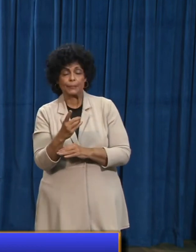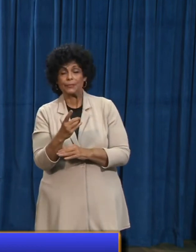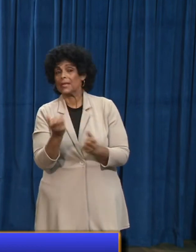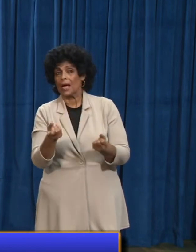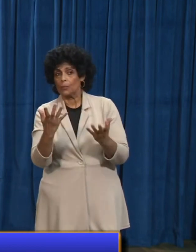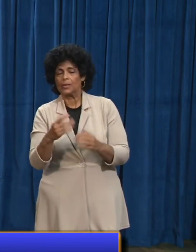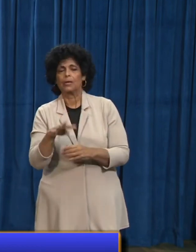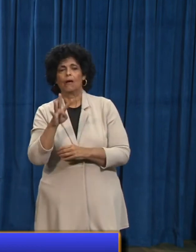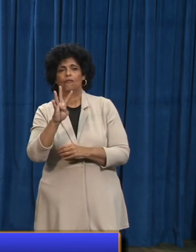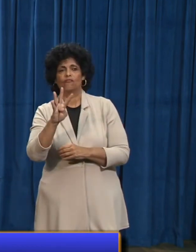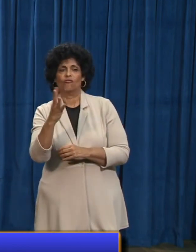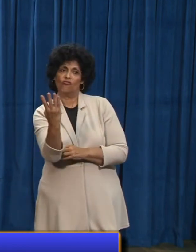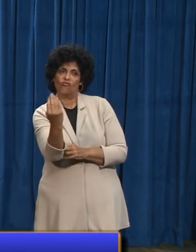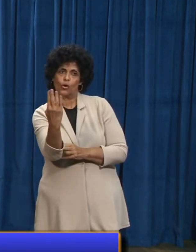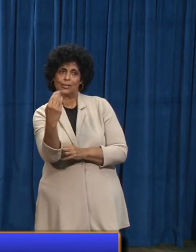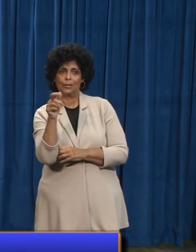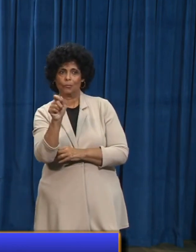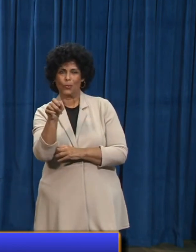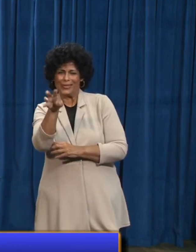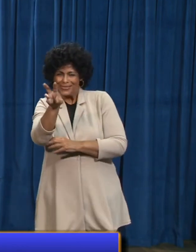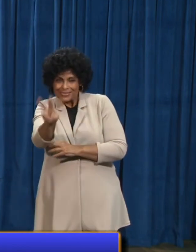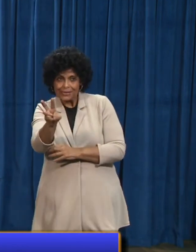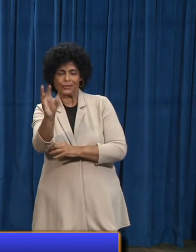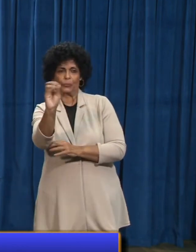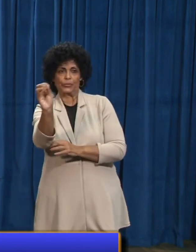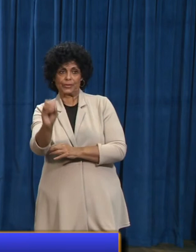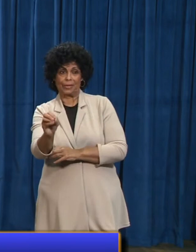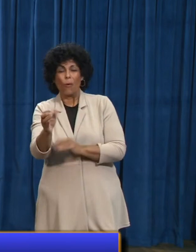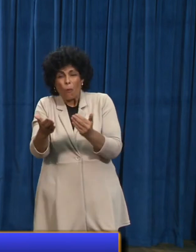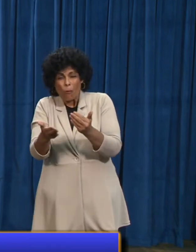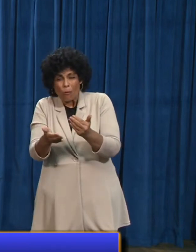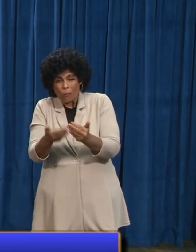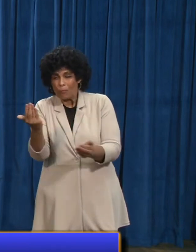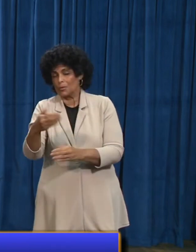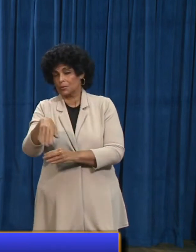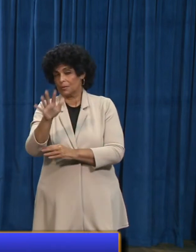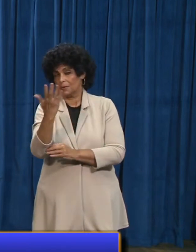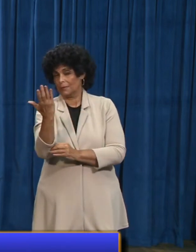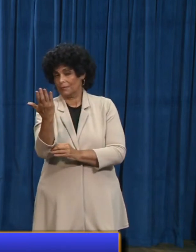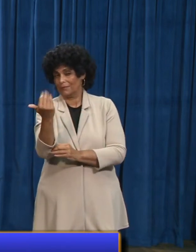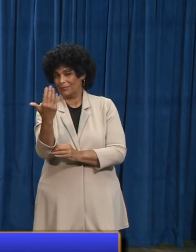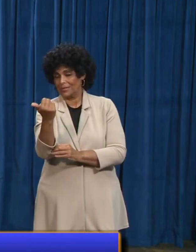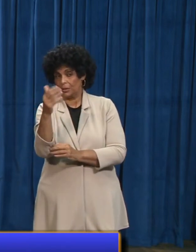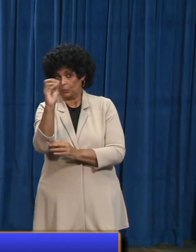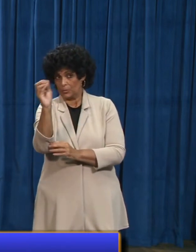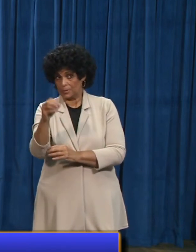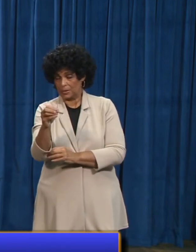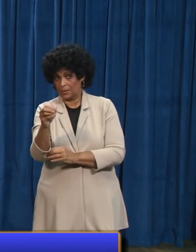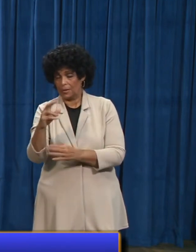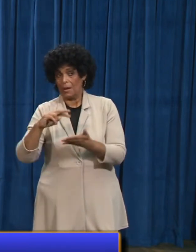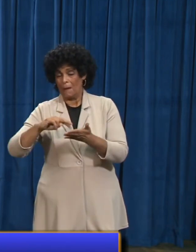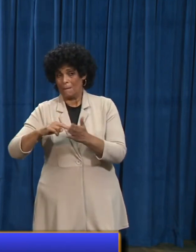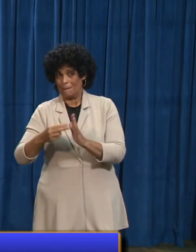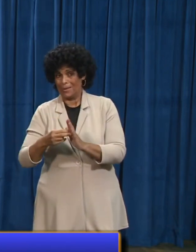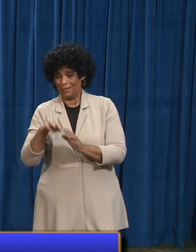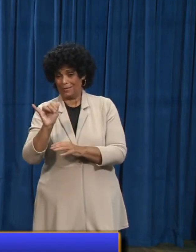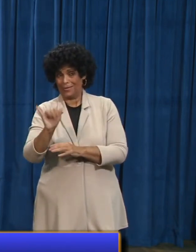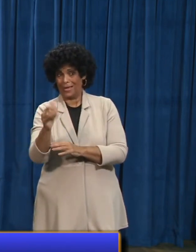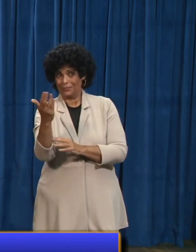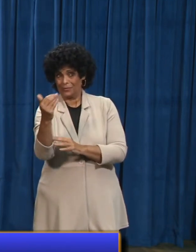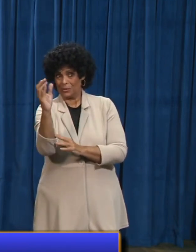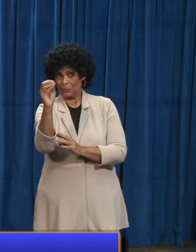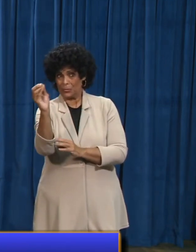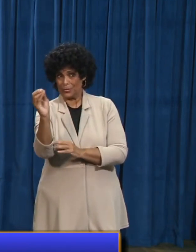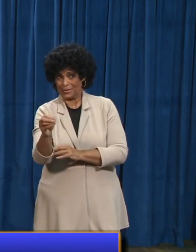14.60%, so nearly 15%. That is 3 times as high as what